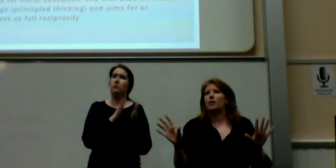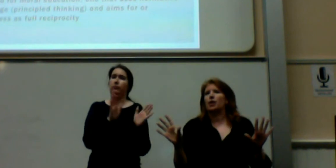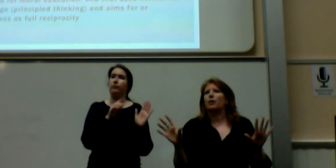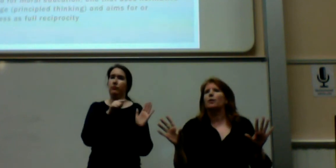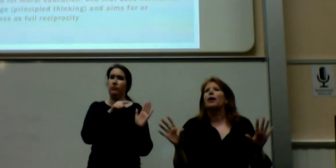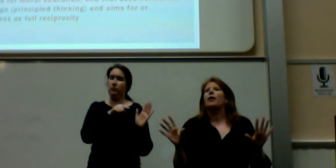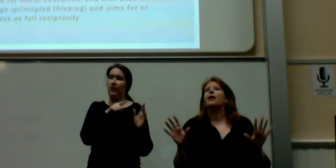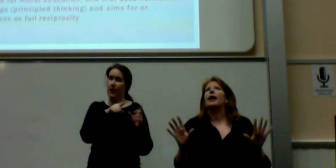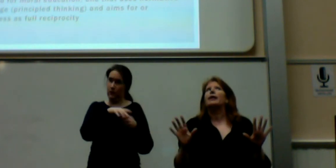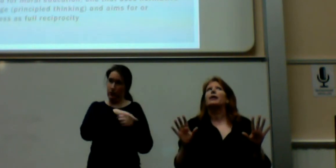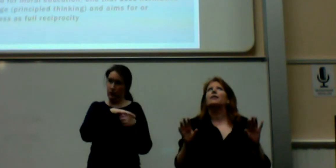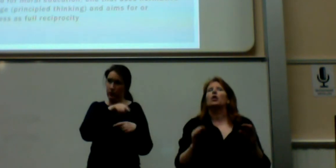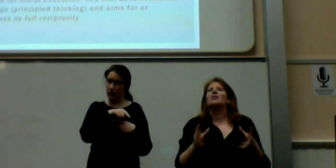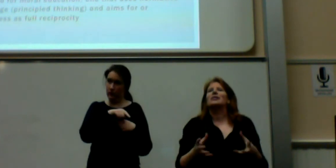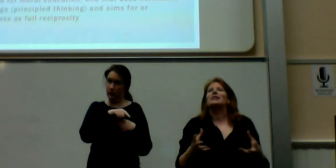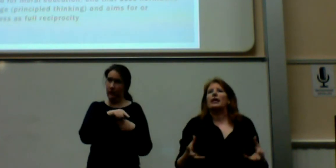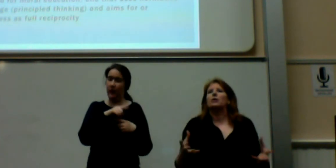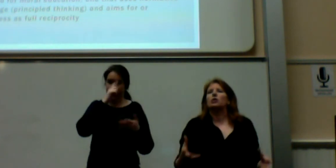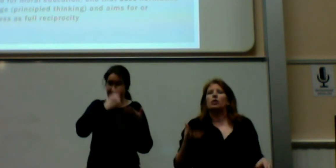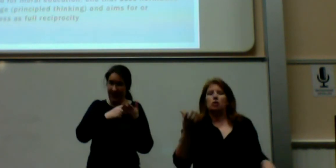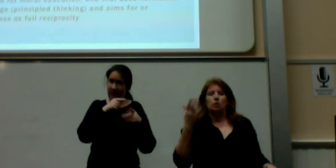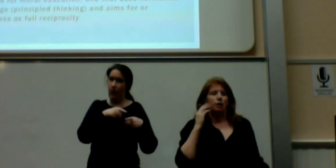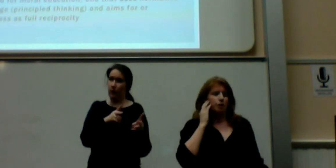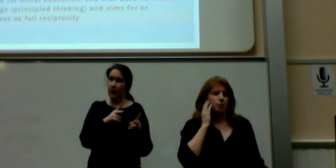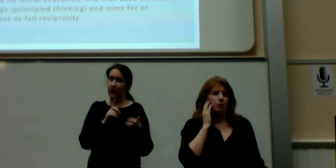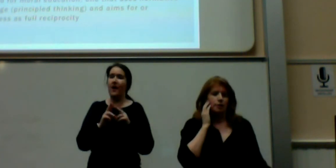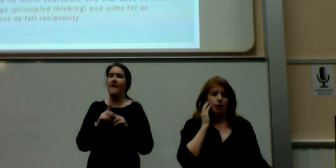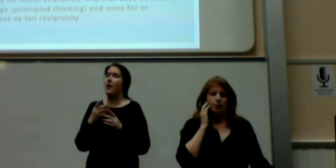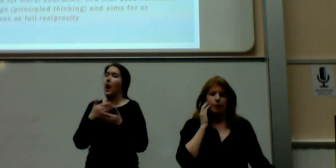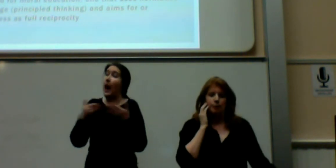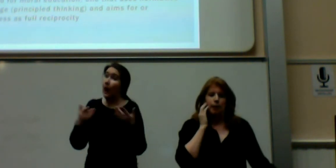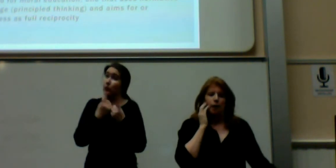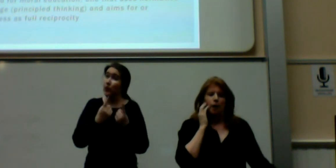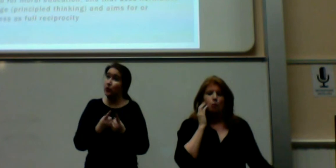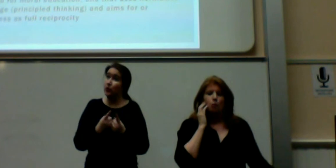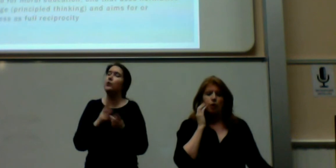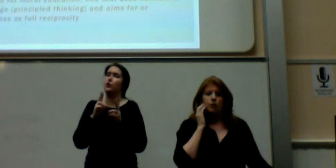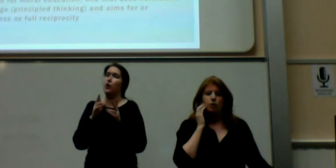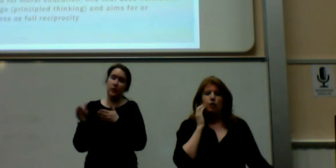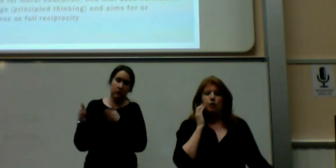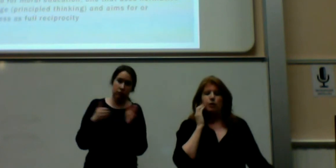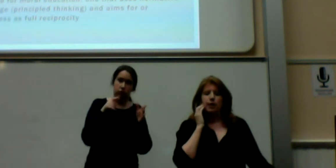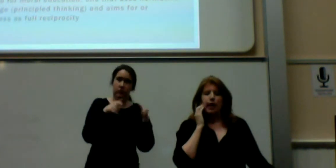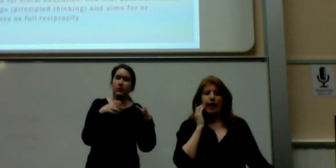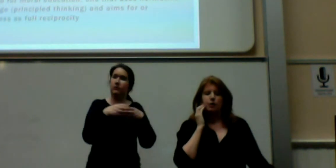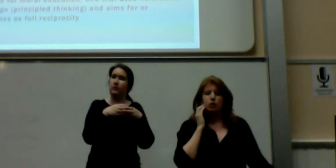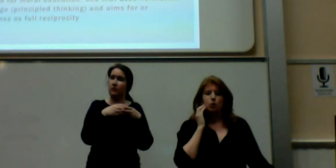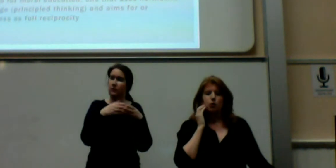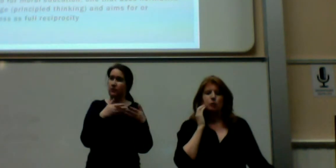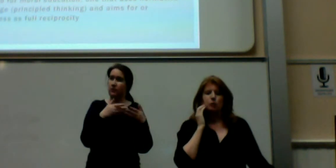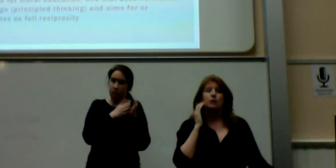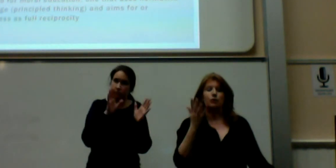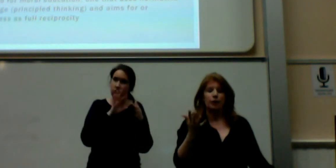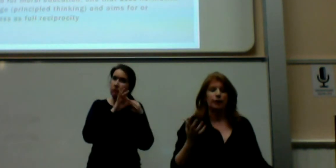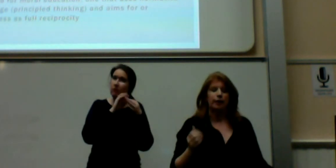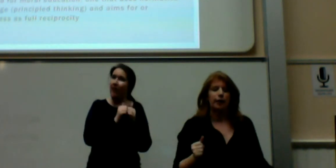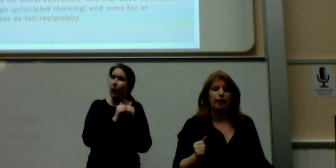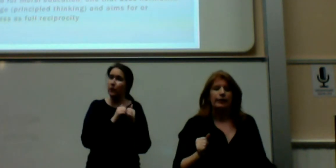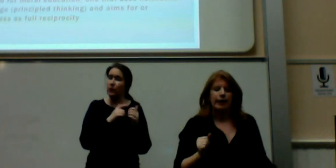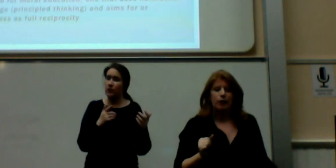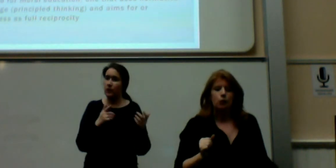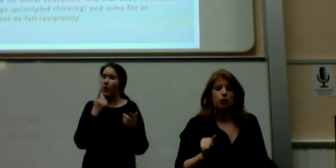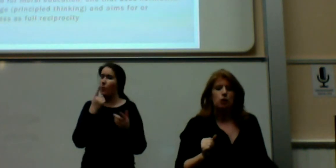the scenario that there was a language issue, and I'll give you an example. One of the scenarios that had to do with